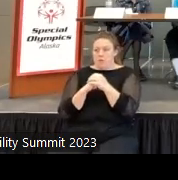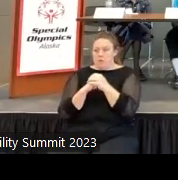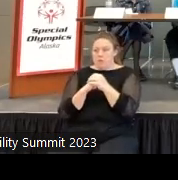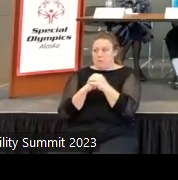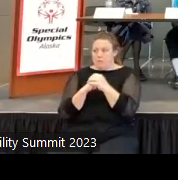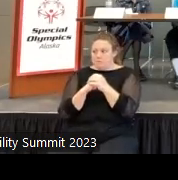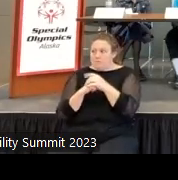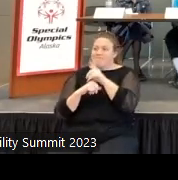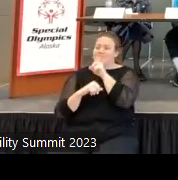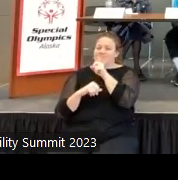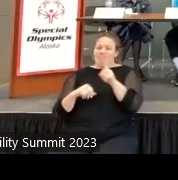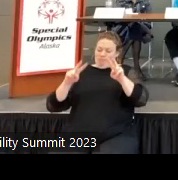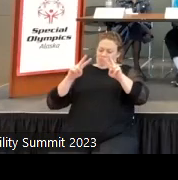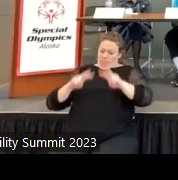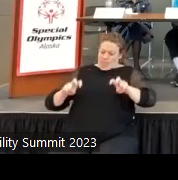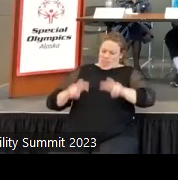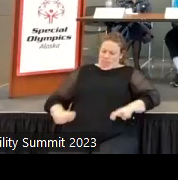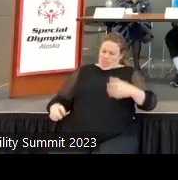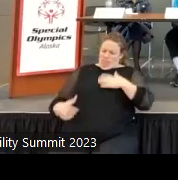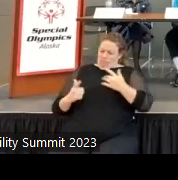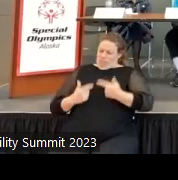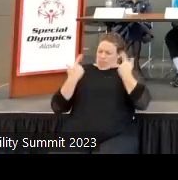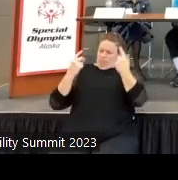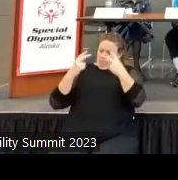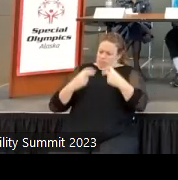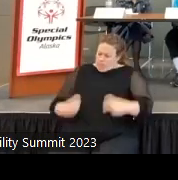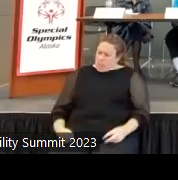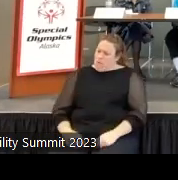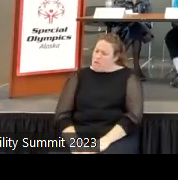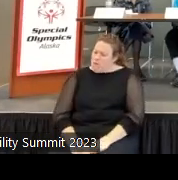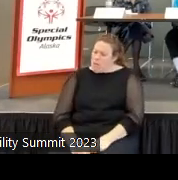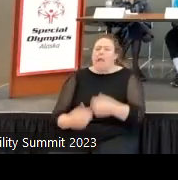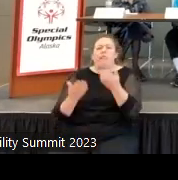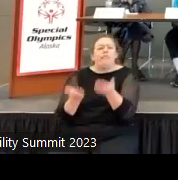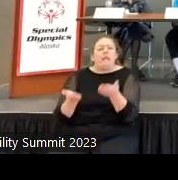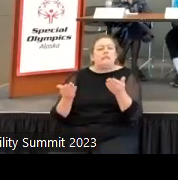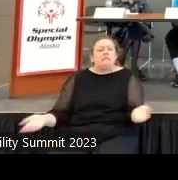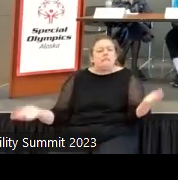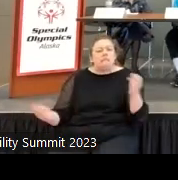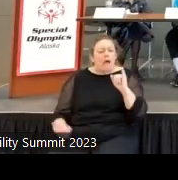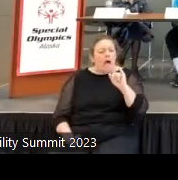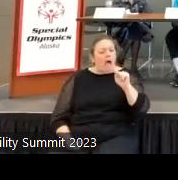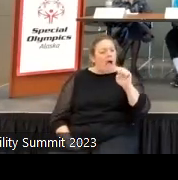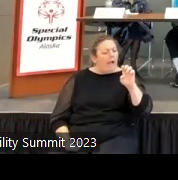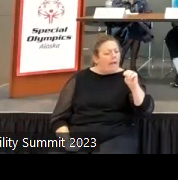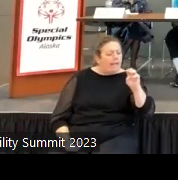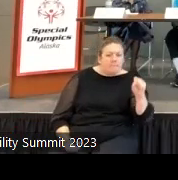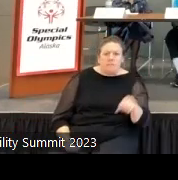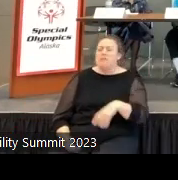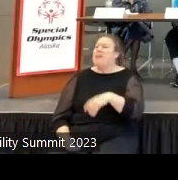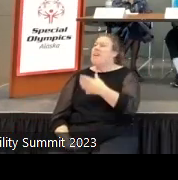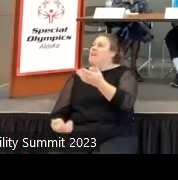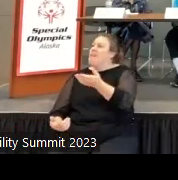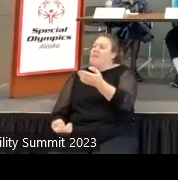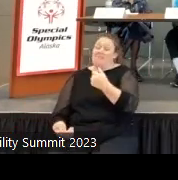really evaluating what is it that I need in my life as far as items are concerned. I'm 68, and as time